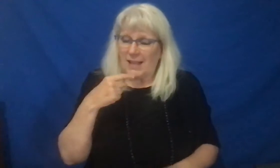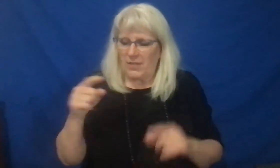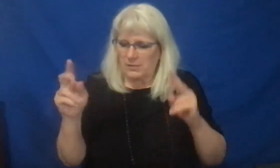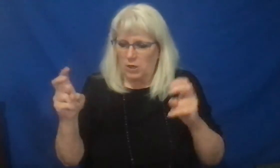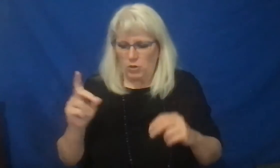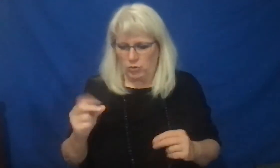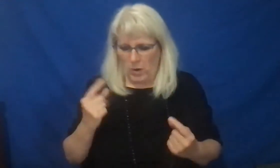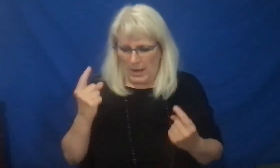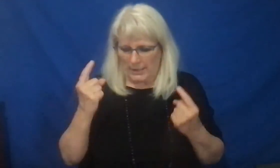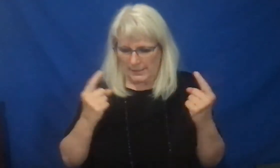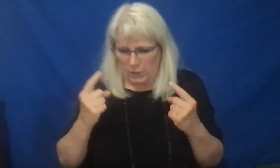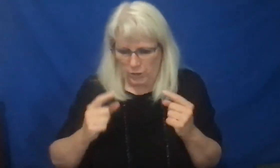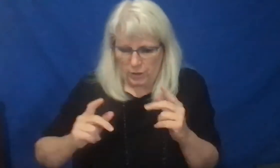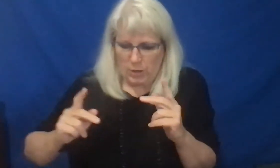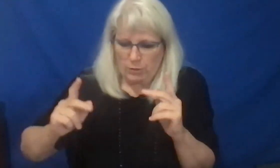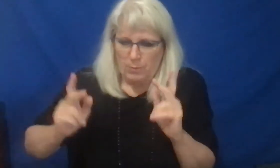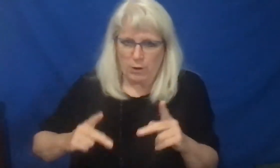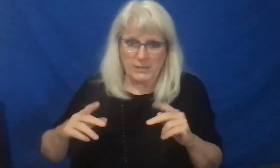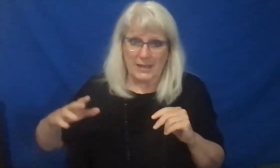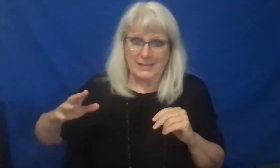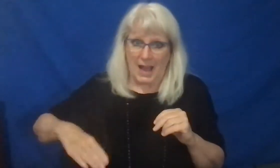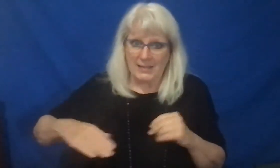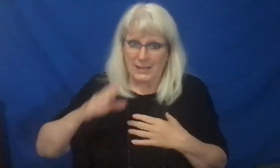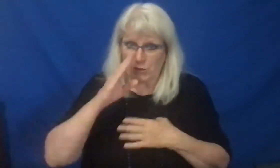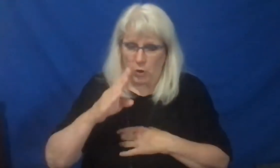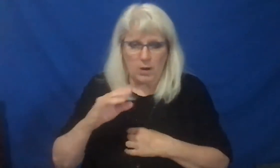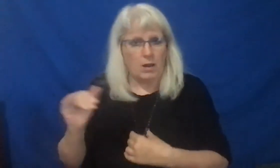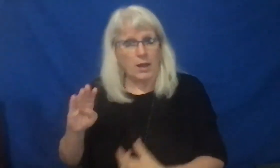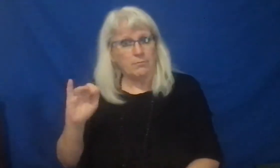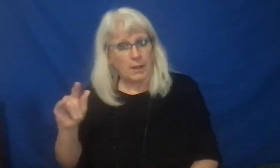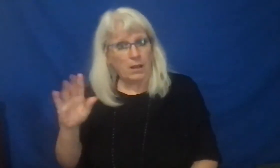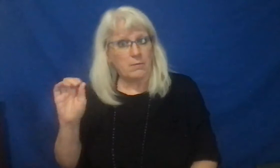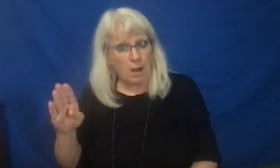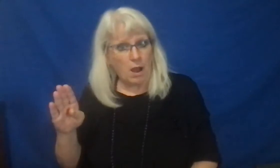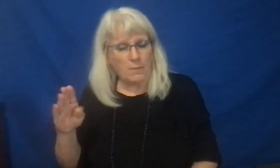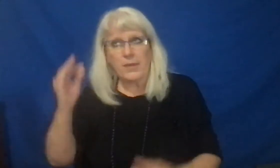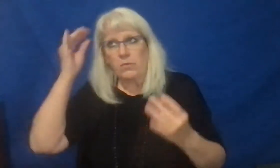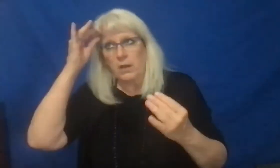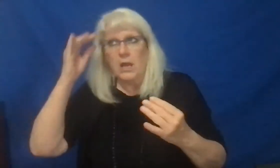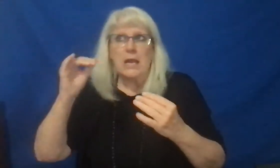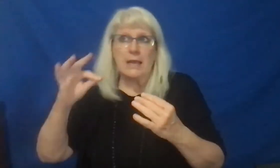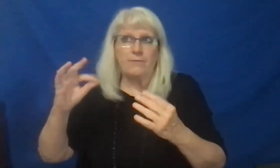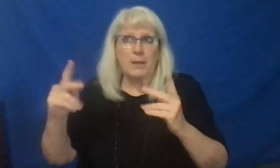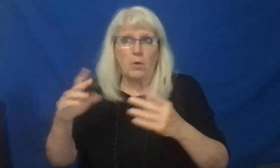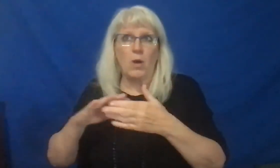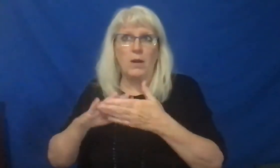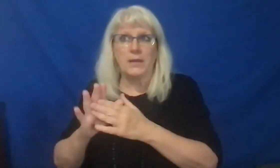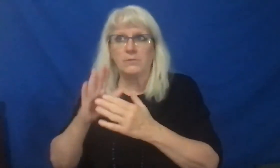the person who has yet to get sober the way that Bill and Bob and our first members considered me 80 years in the